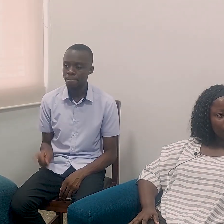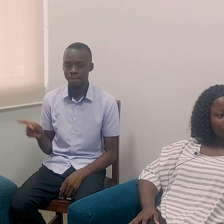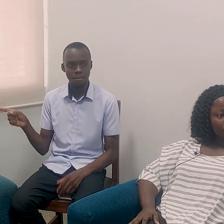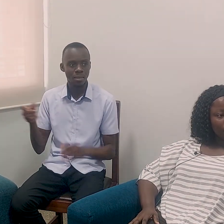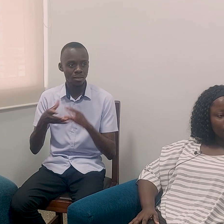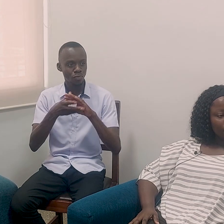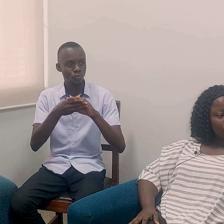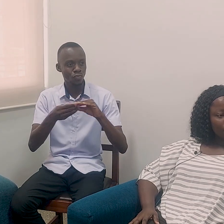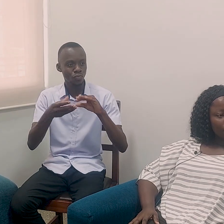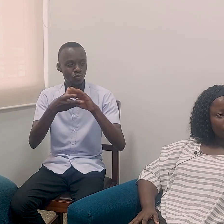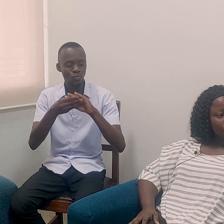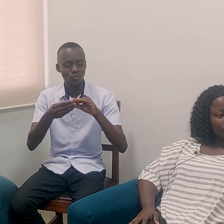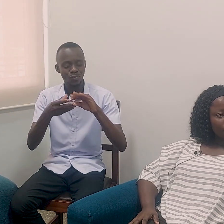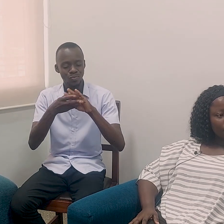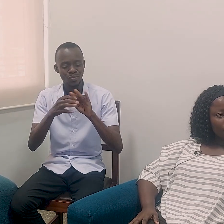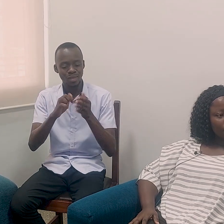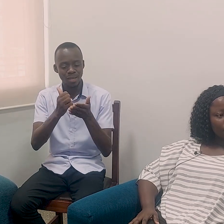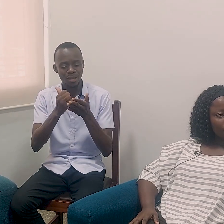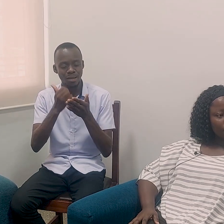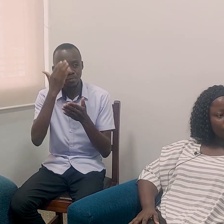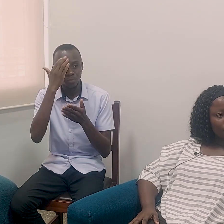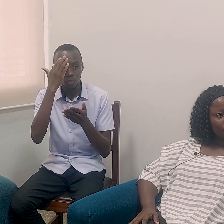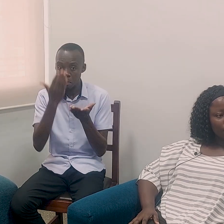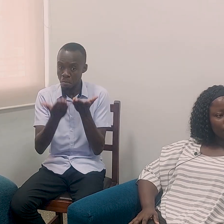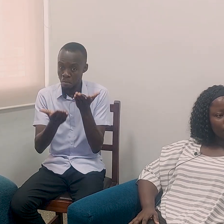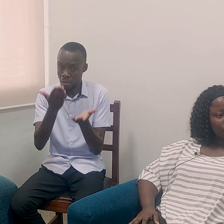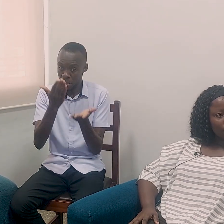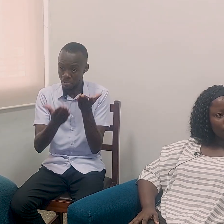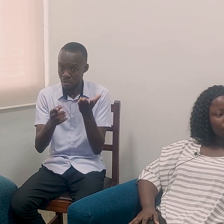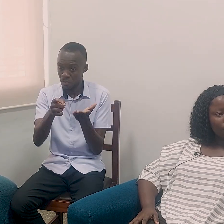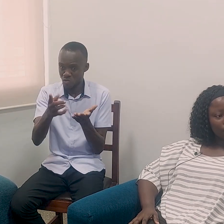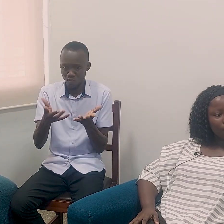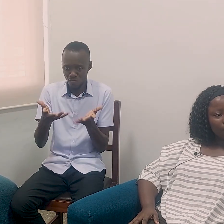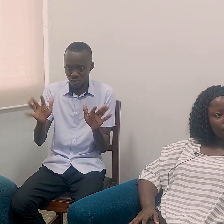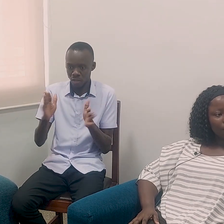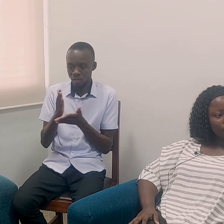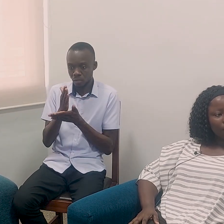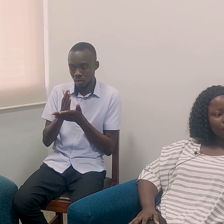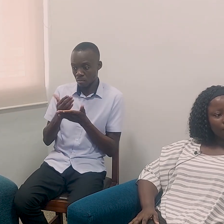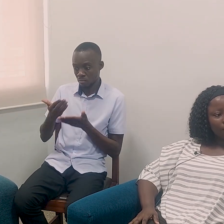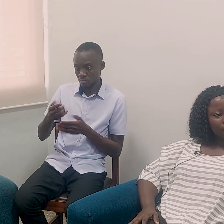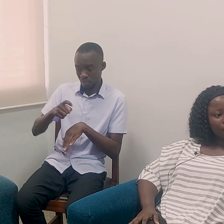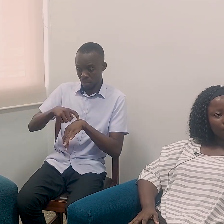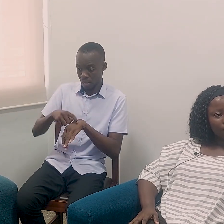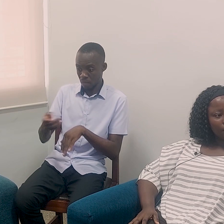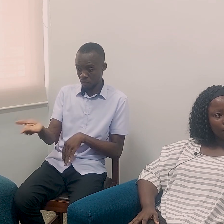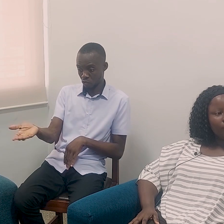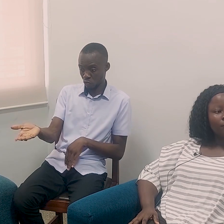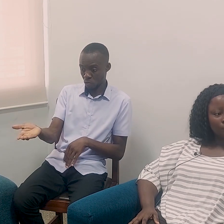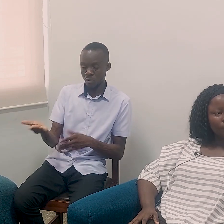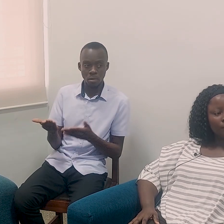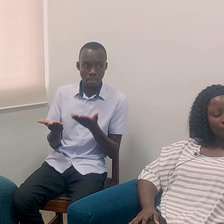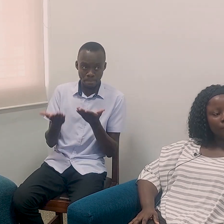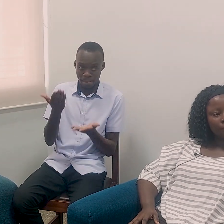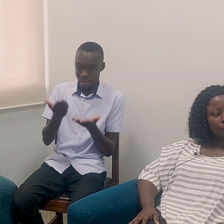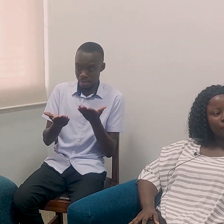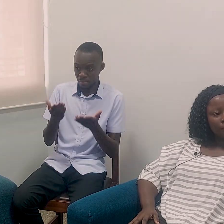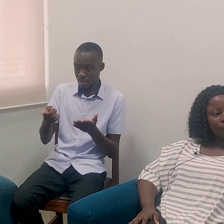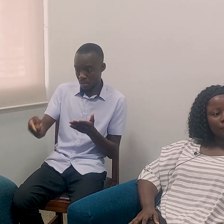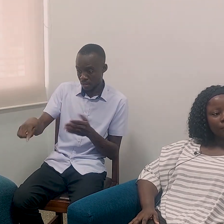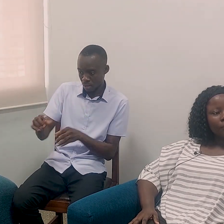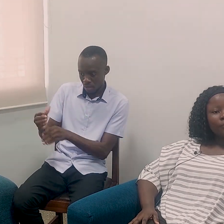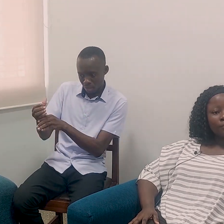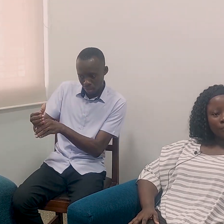fact that when you are predisposed to a certain physical condition in your childhood, there's extra care there. But then when it comes